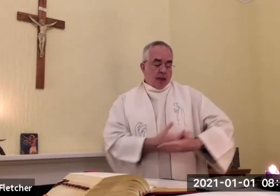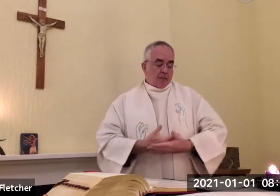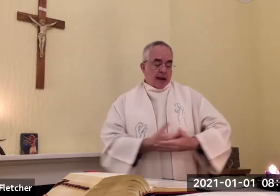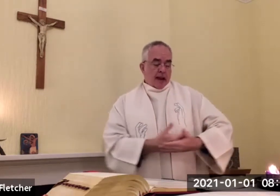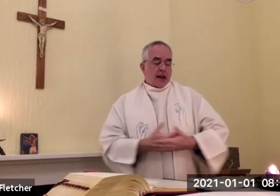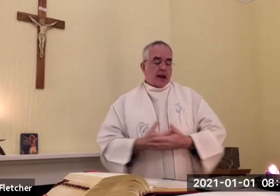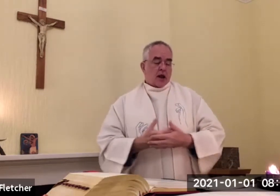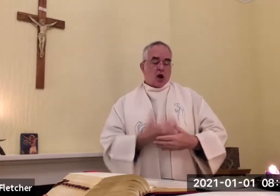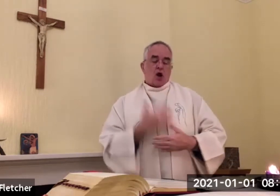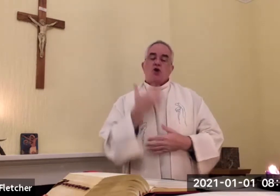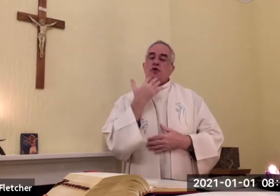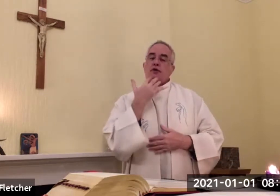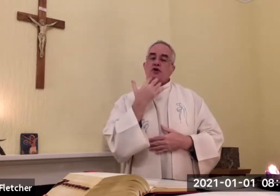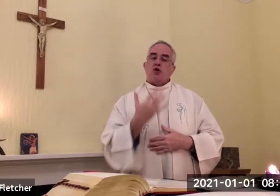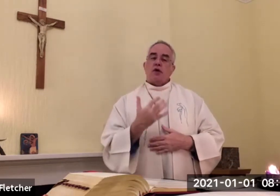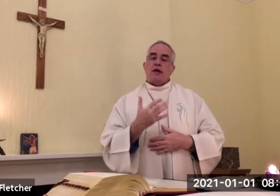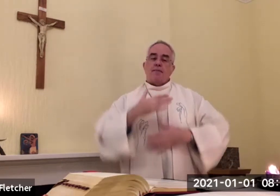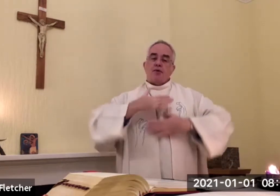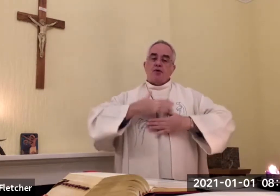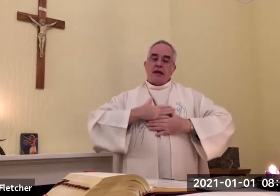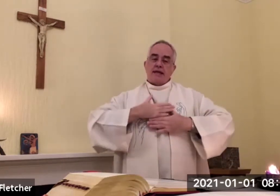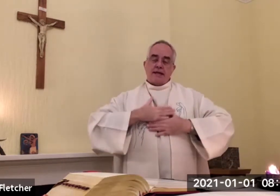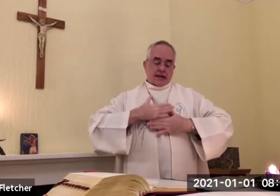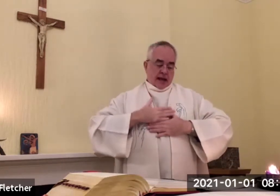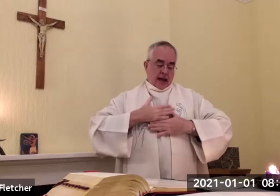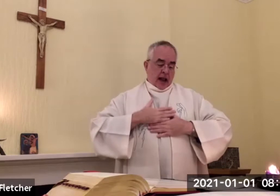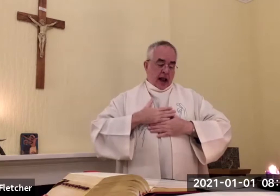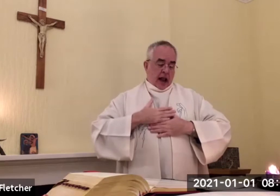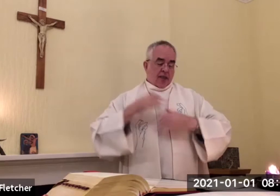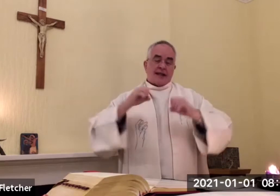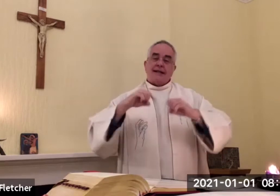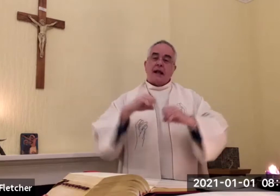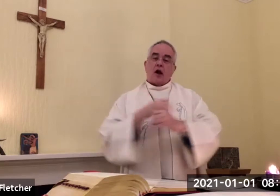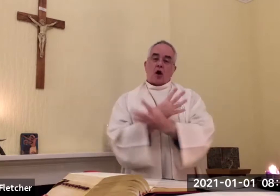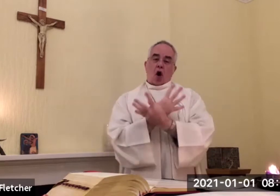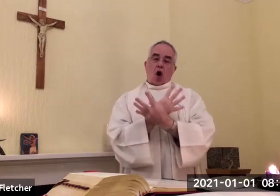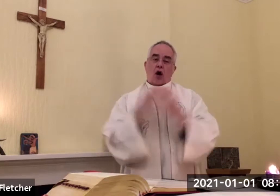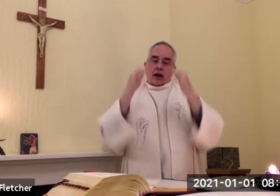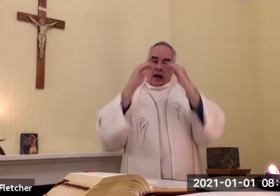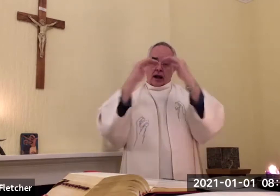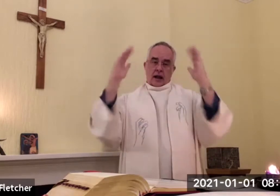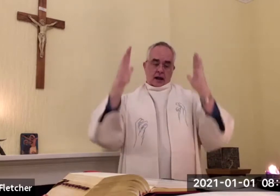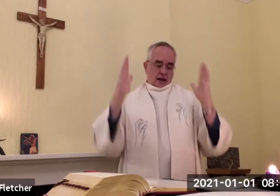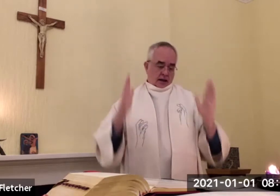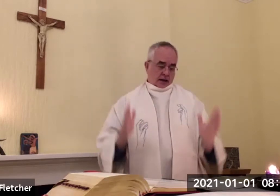baby to the Jewish priest in the synagogue.